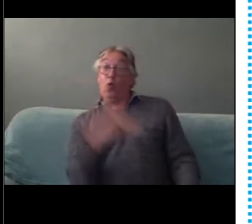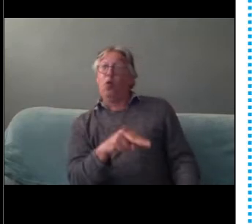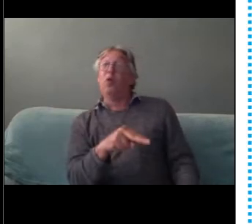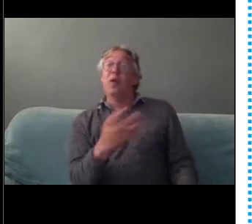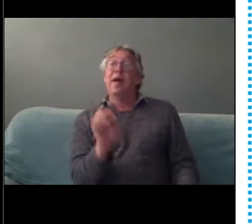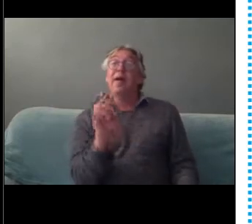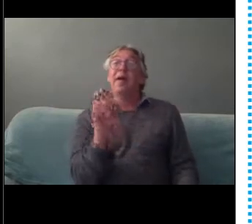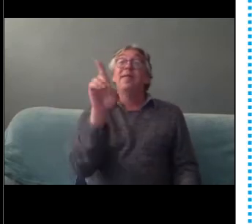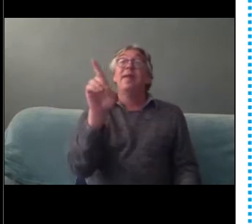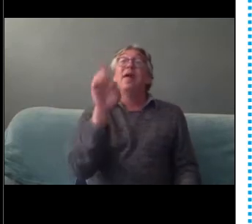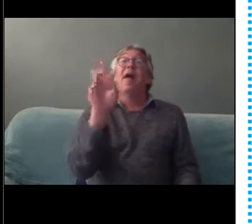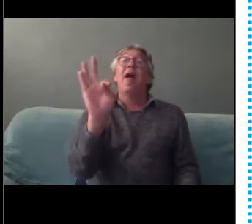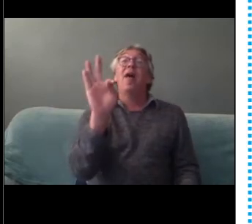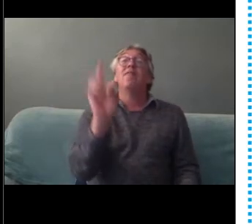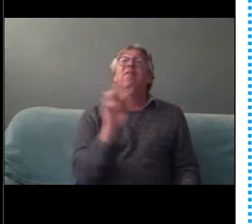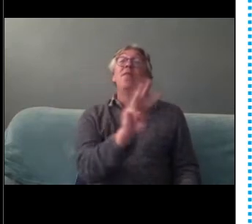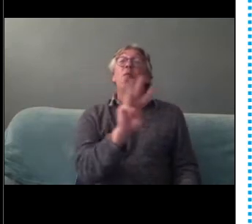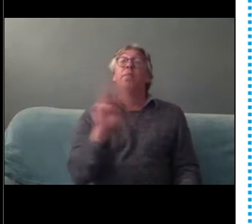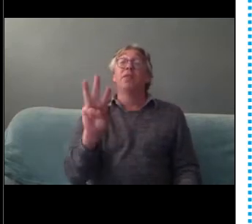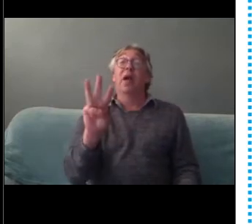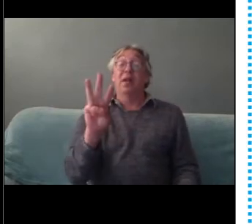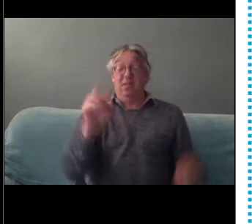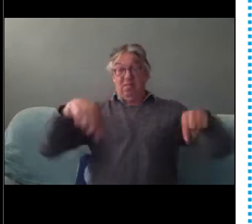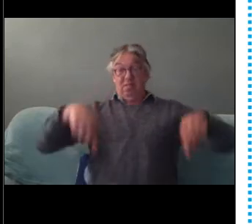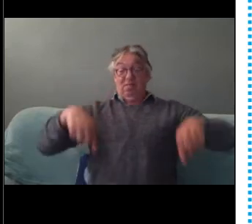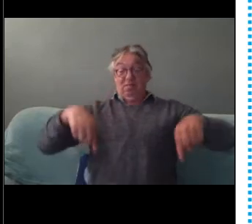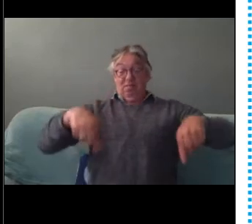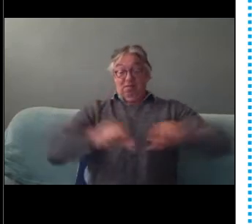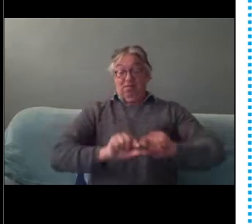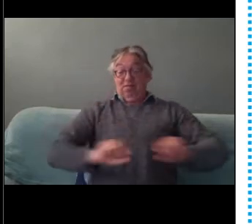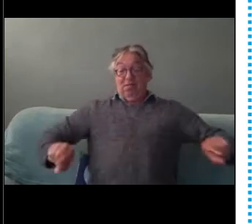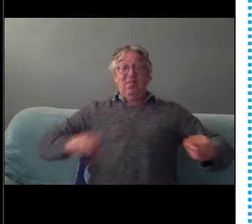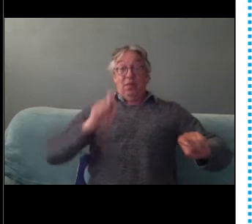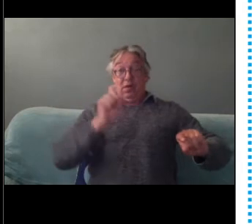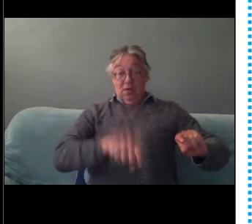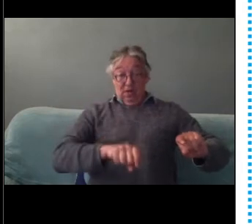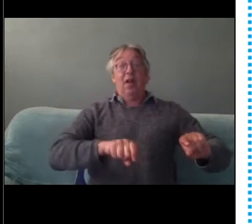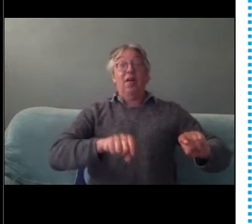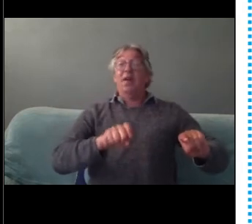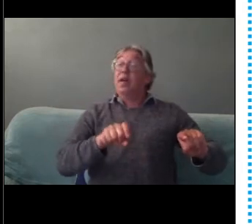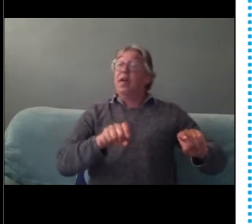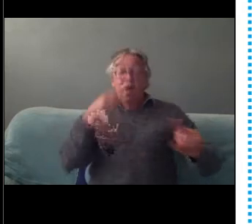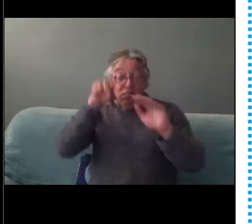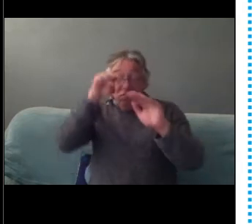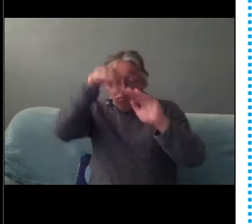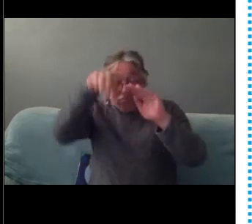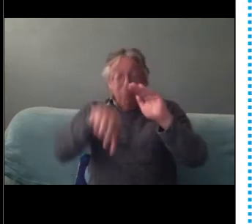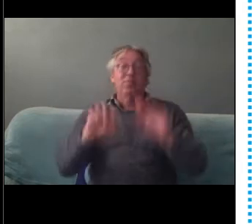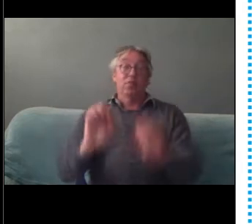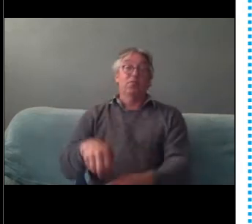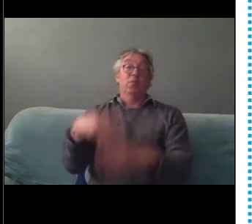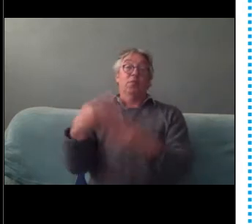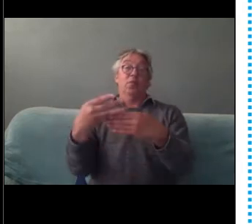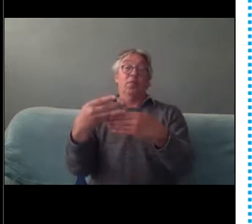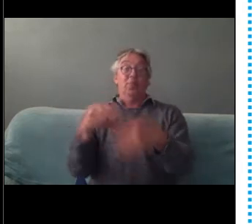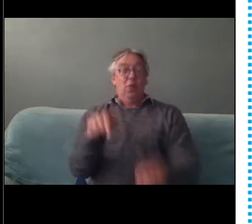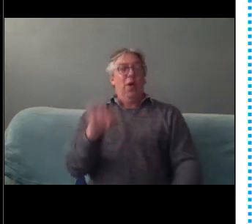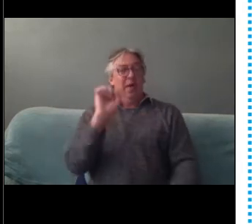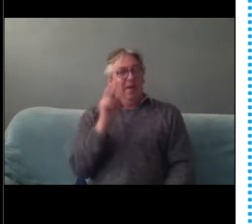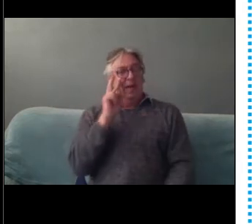find it over here, and then you can see also the impact that assessment has on the daily life of person with disability, with